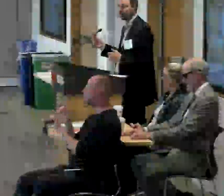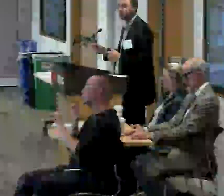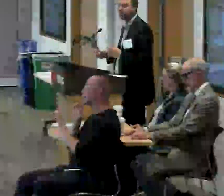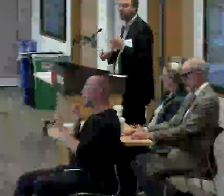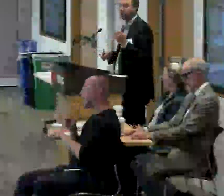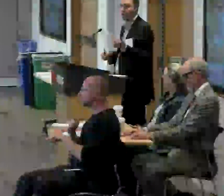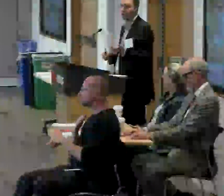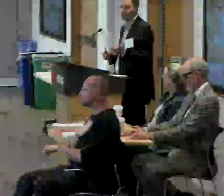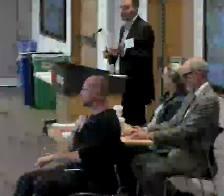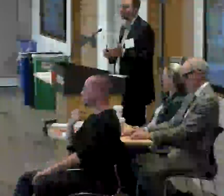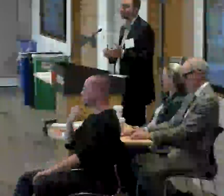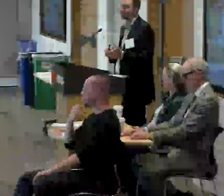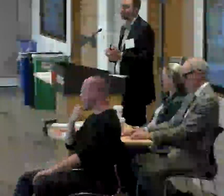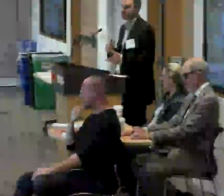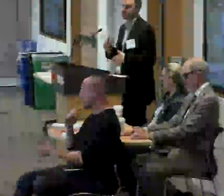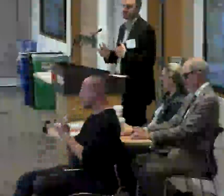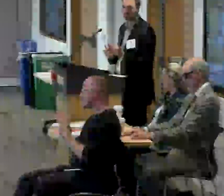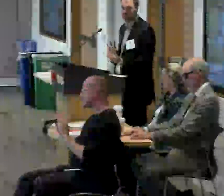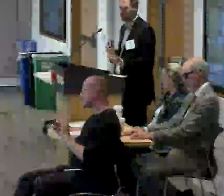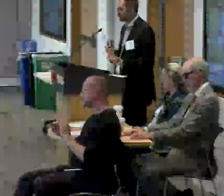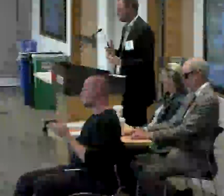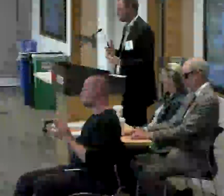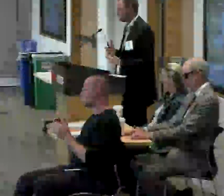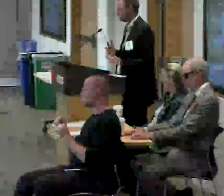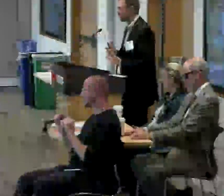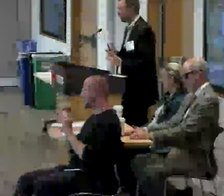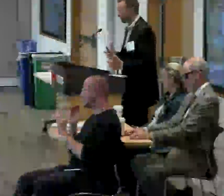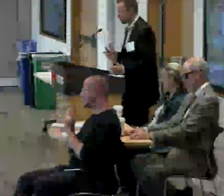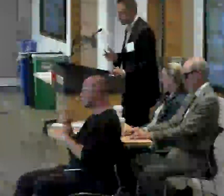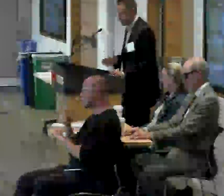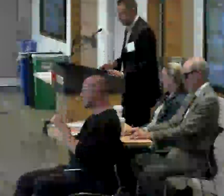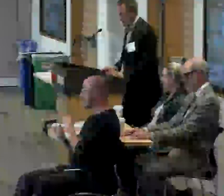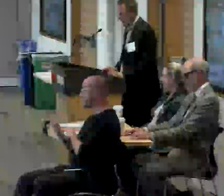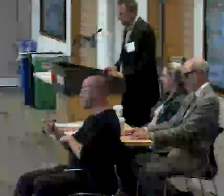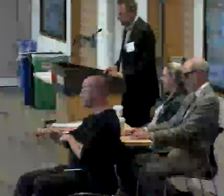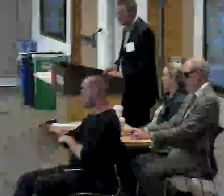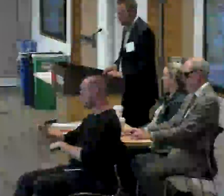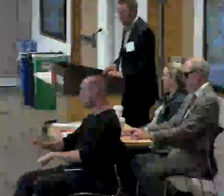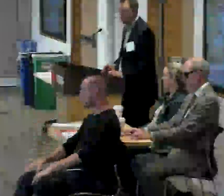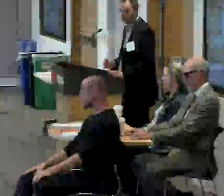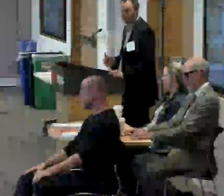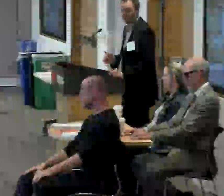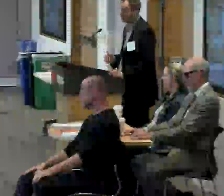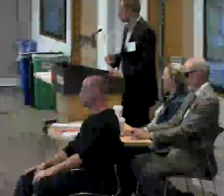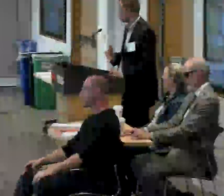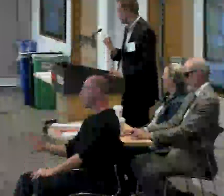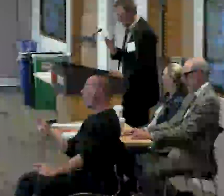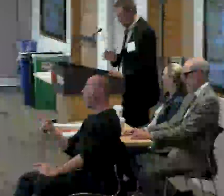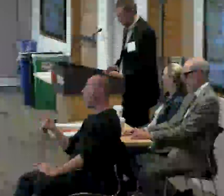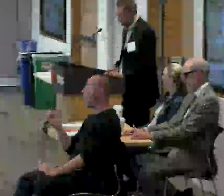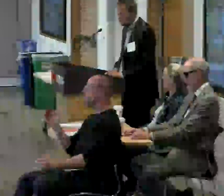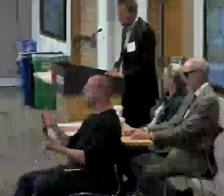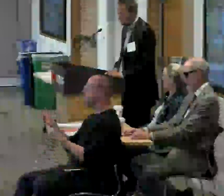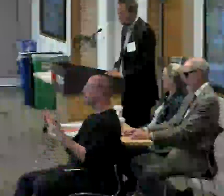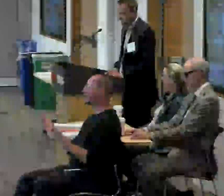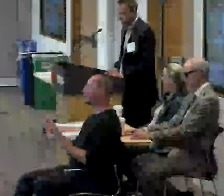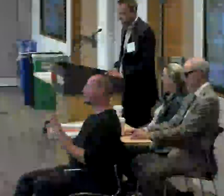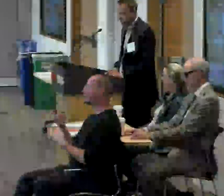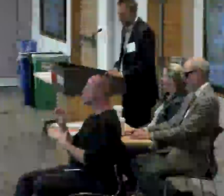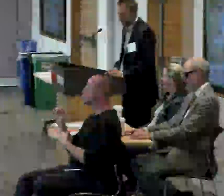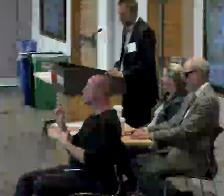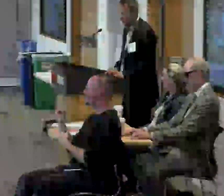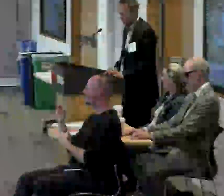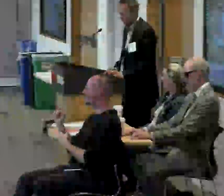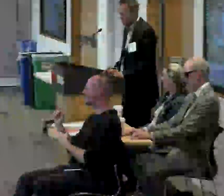so that our interpretive services are able to communicate with everyone in the room. So I'd like to introduce Christina Elliott. She is the